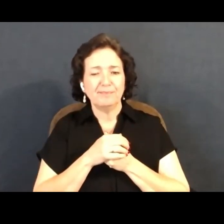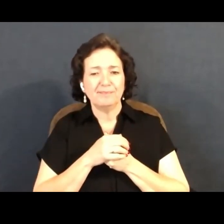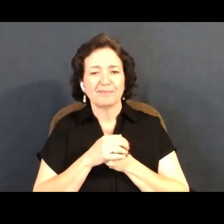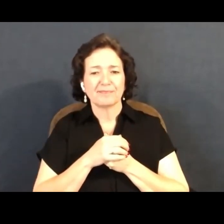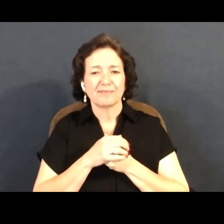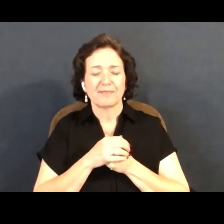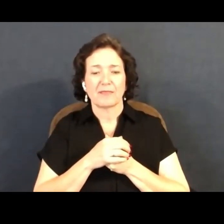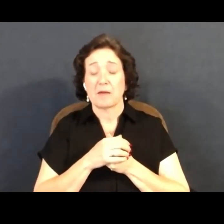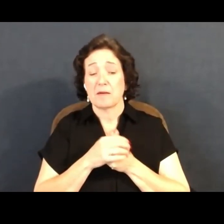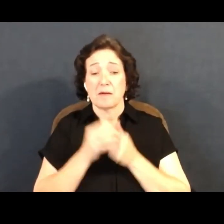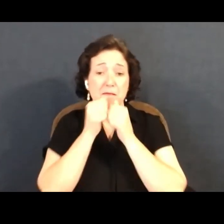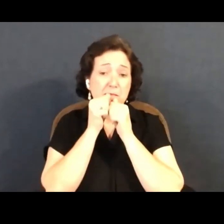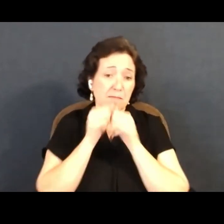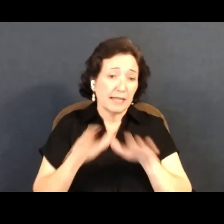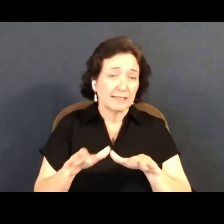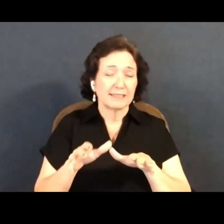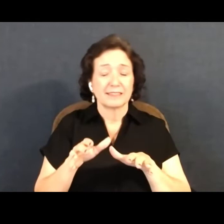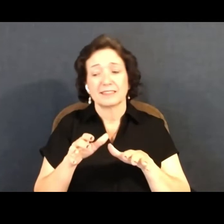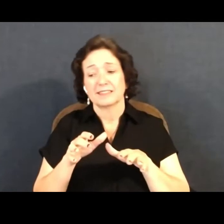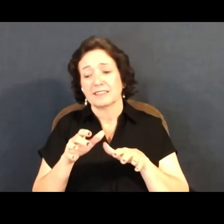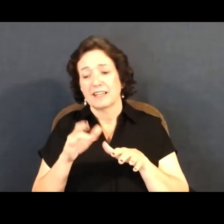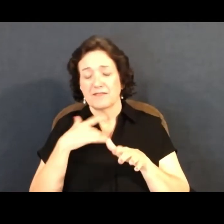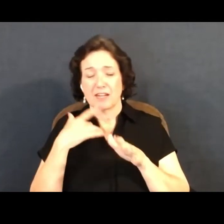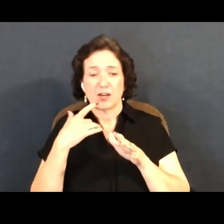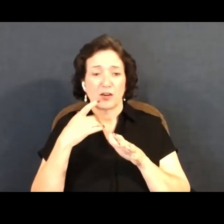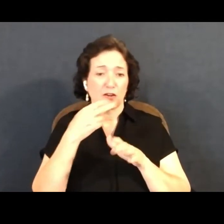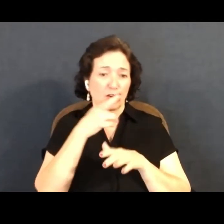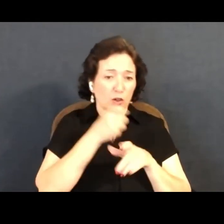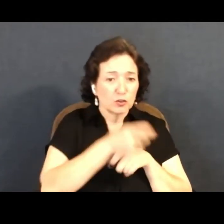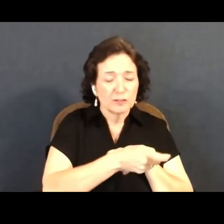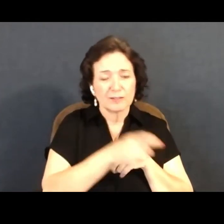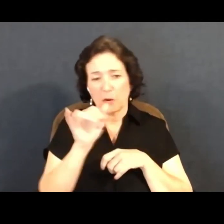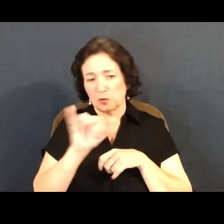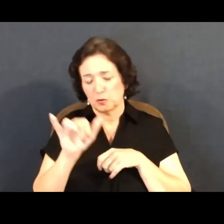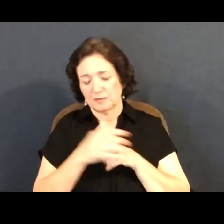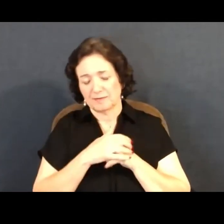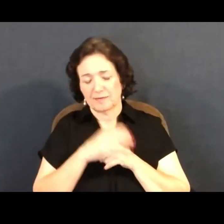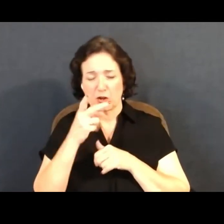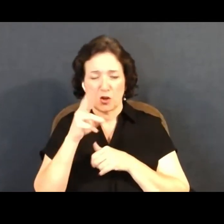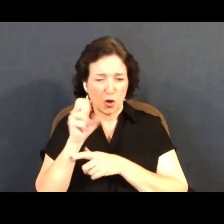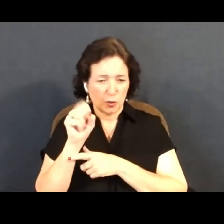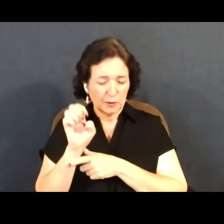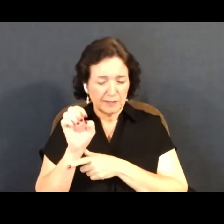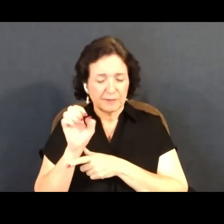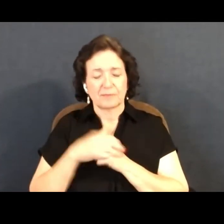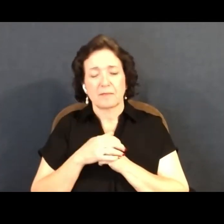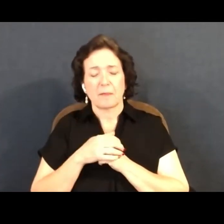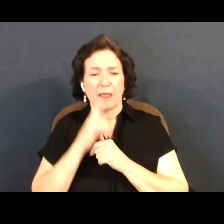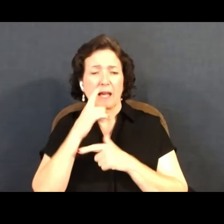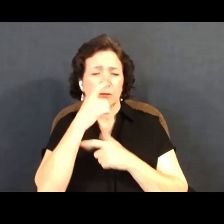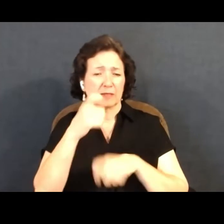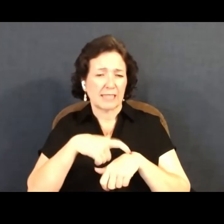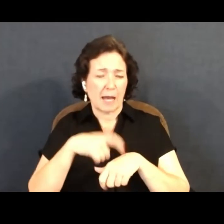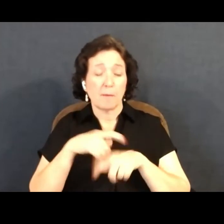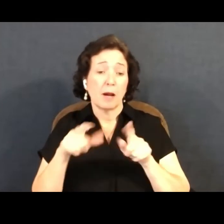There are blessings and curses, and the time that we are living in is certainly interesting, but The